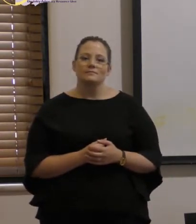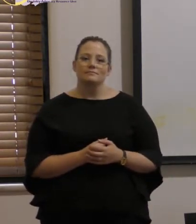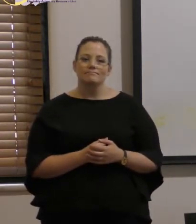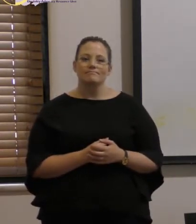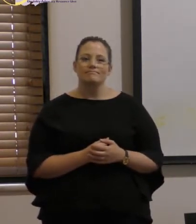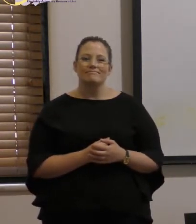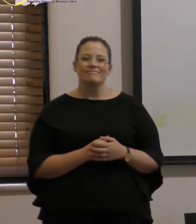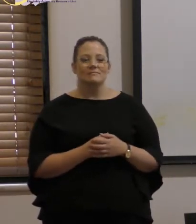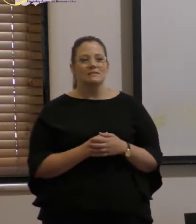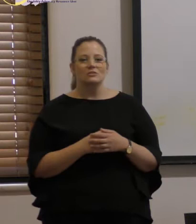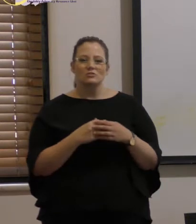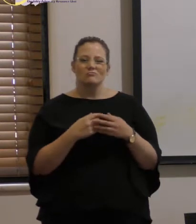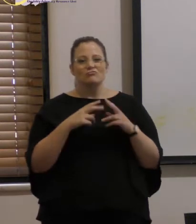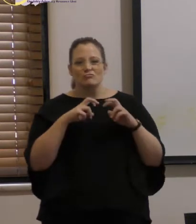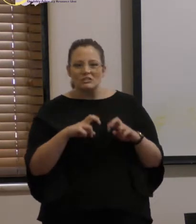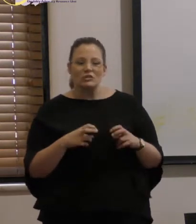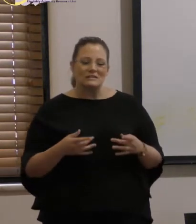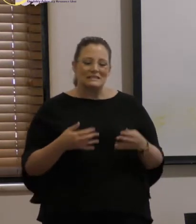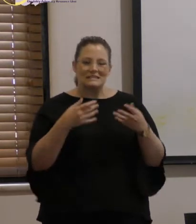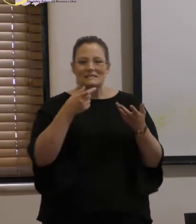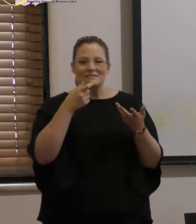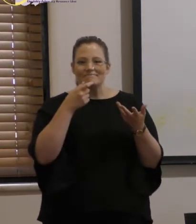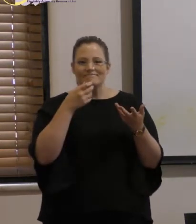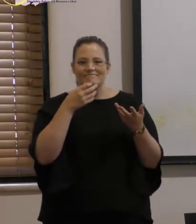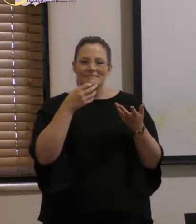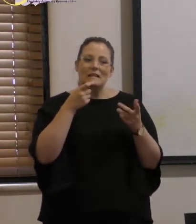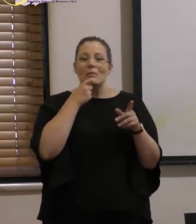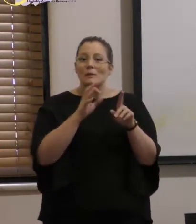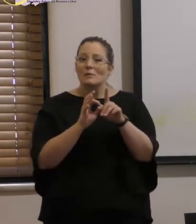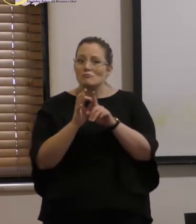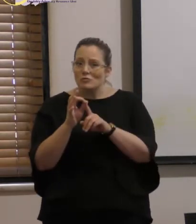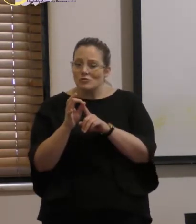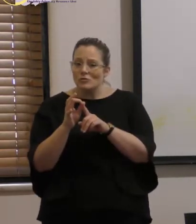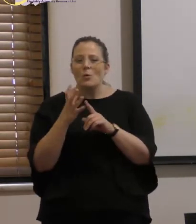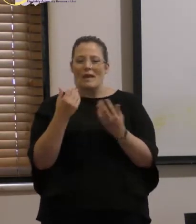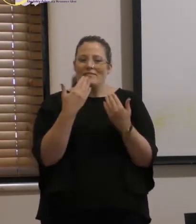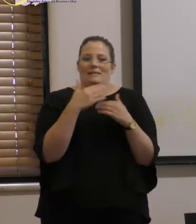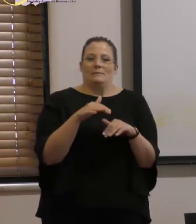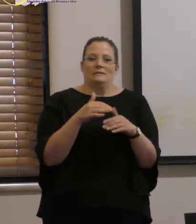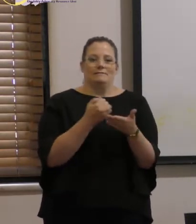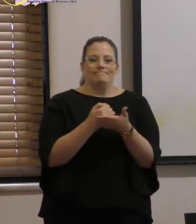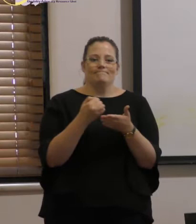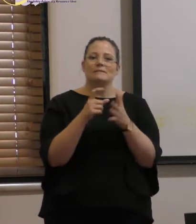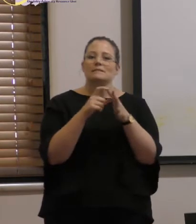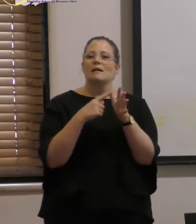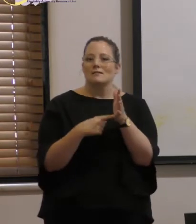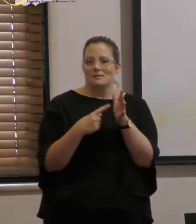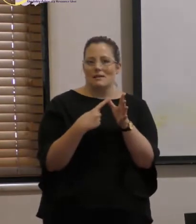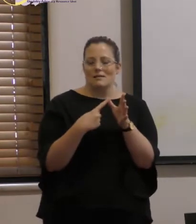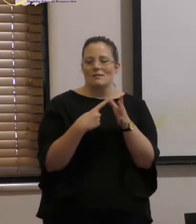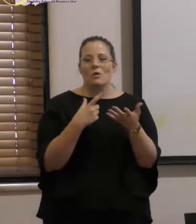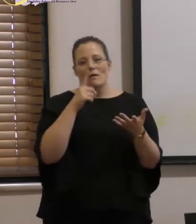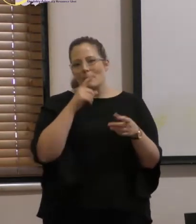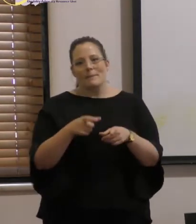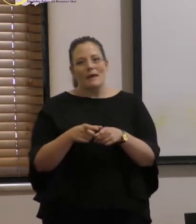limited statistics. Things have got better with a nationally consistent collection of data, but limited national statistics. So it's really hard. We've got this,